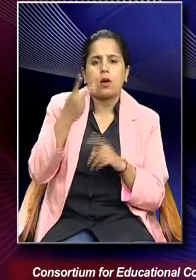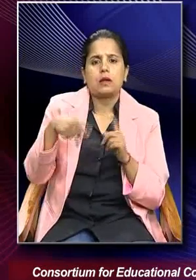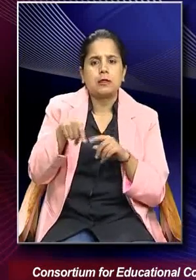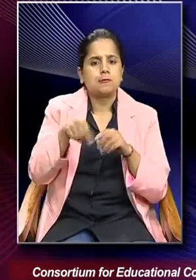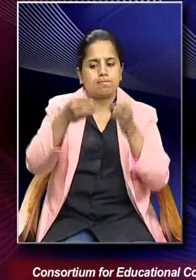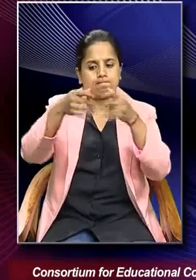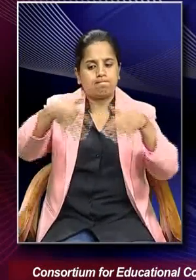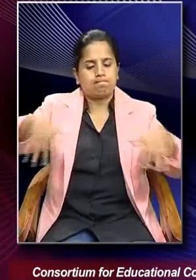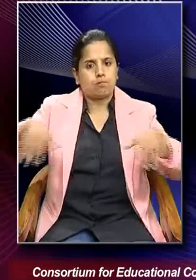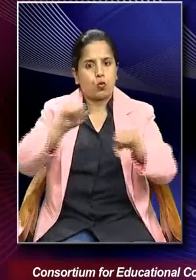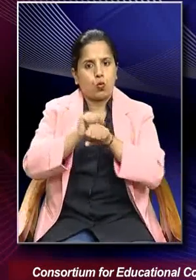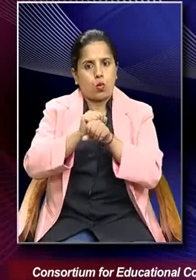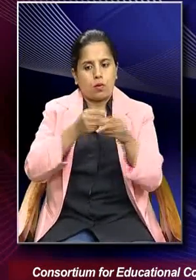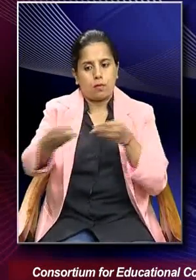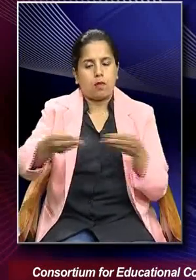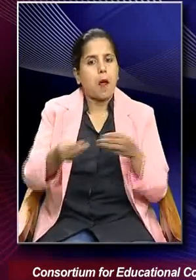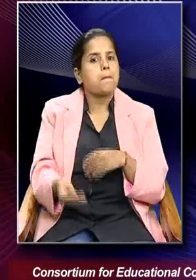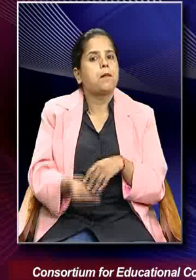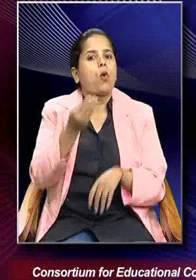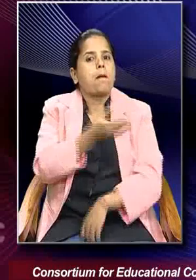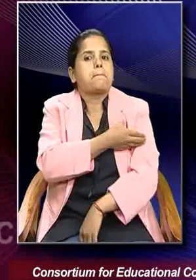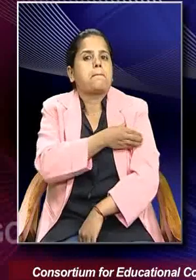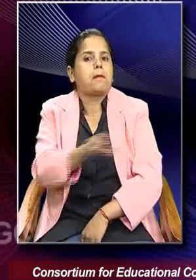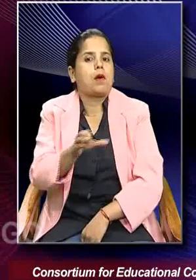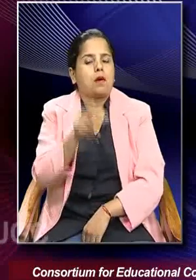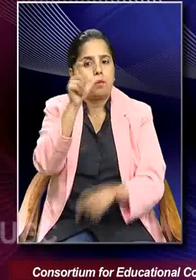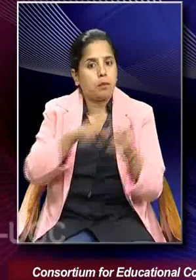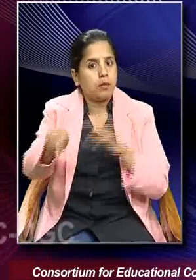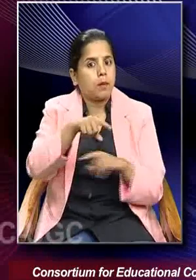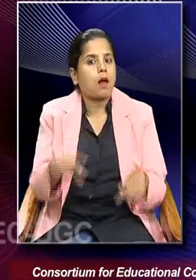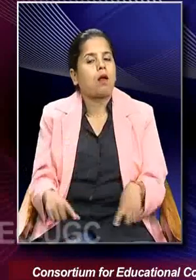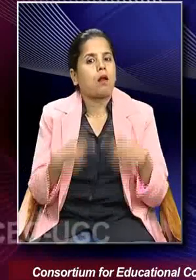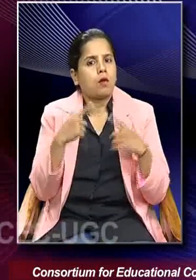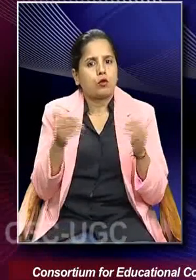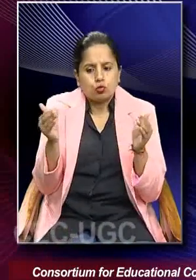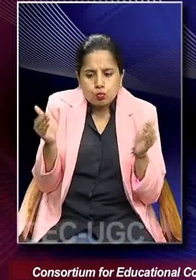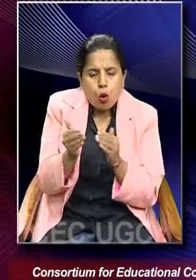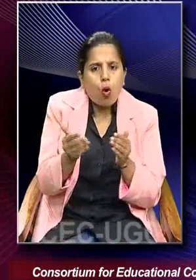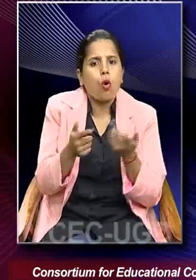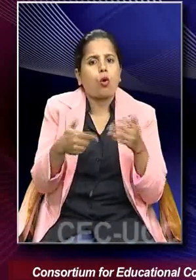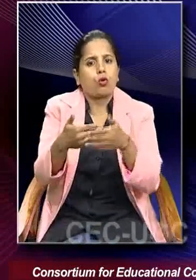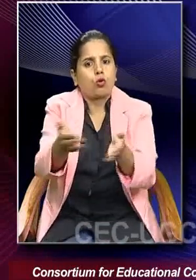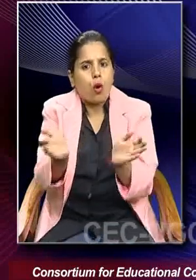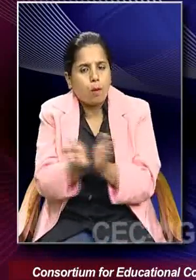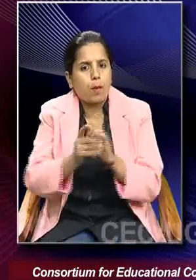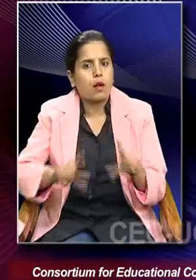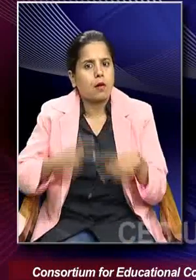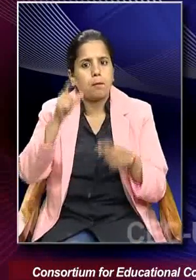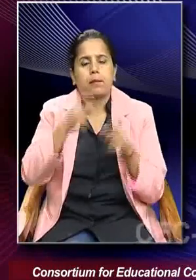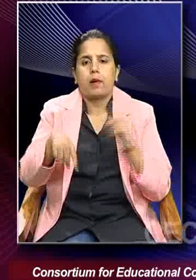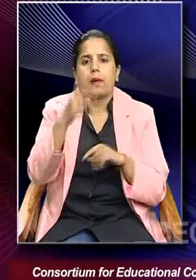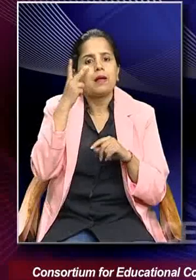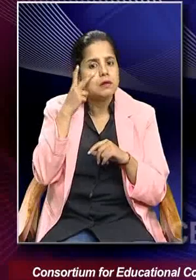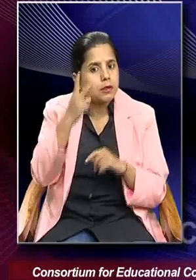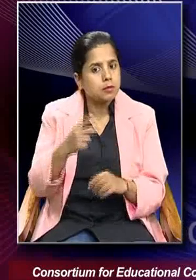decentralized, which gives more empowerment to the people living in a small community or a village, will be